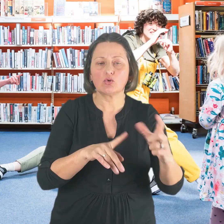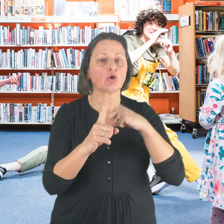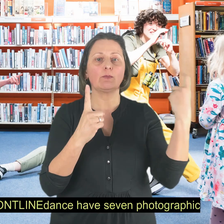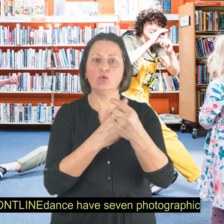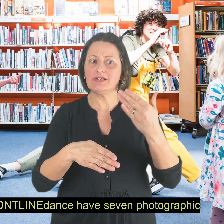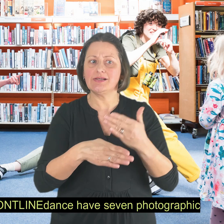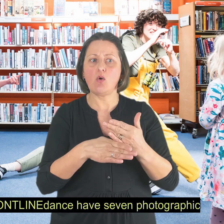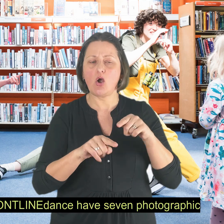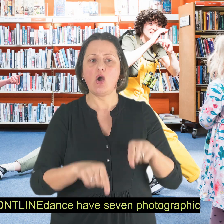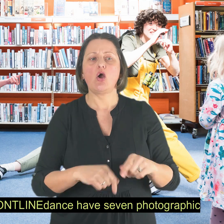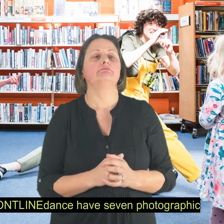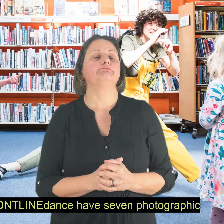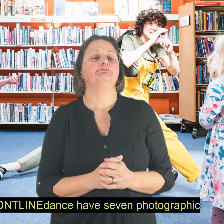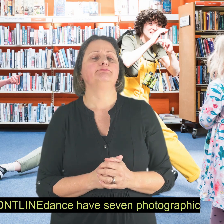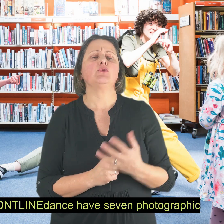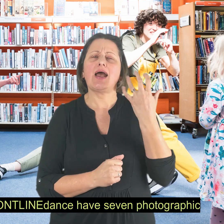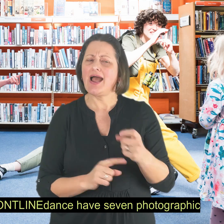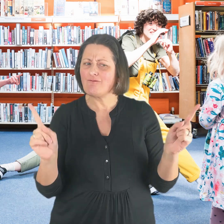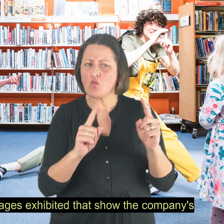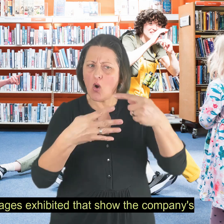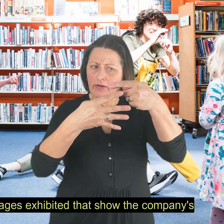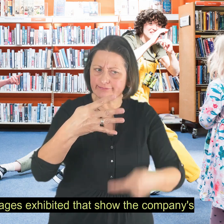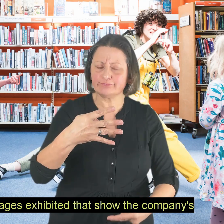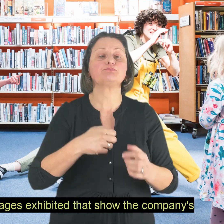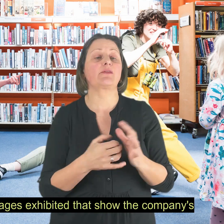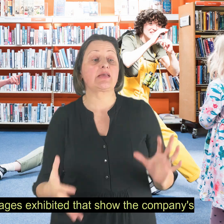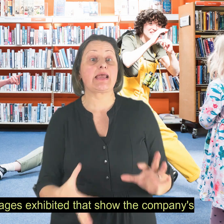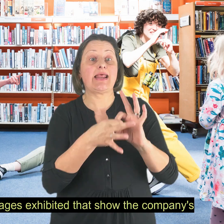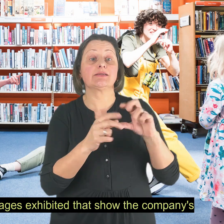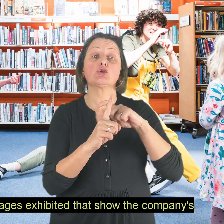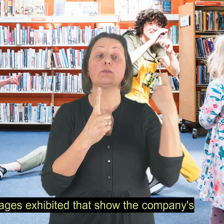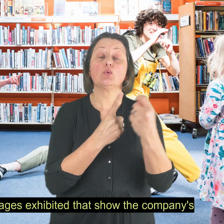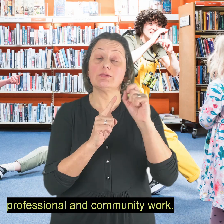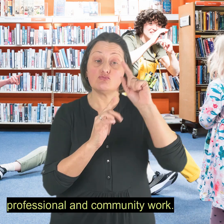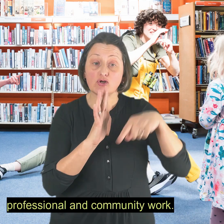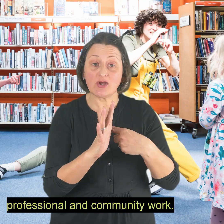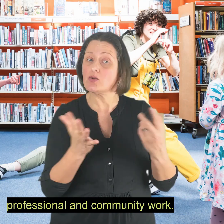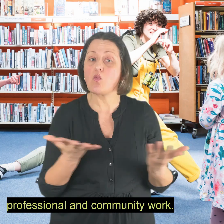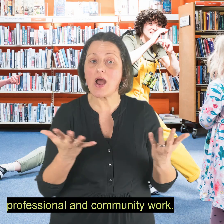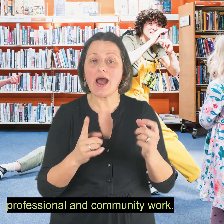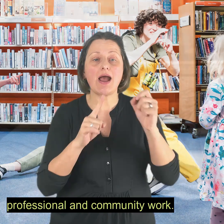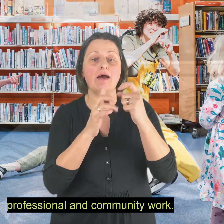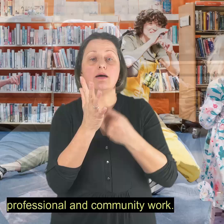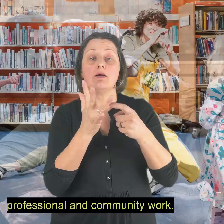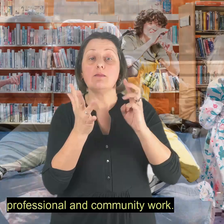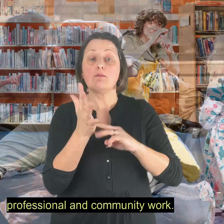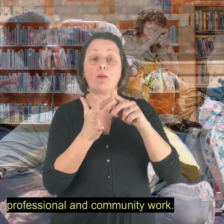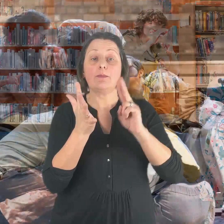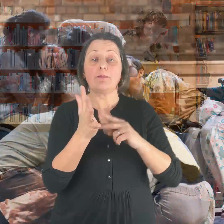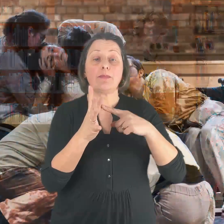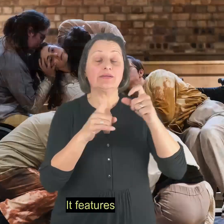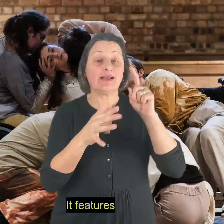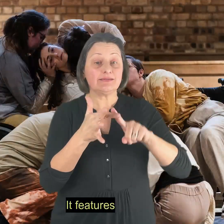audiences. FRONTLINEdance have 7 photographic images exhibited that show the company's professional and community